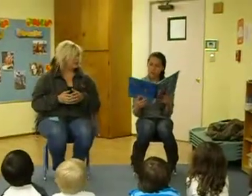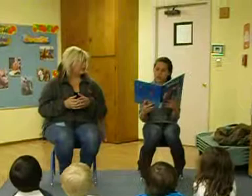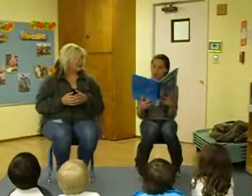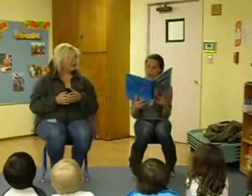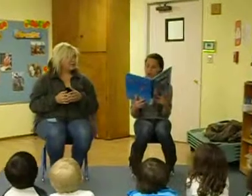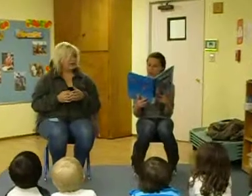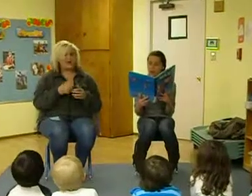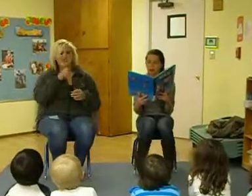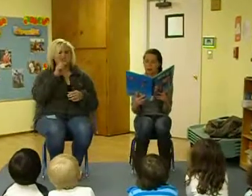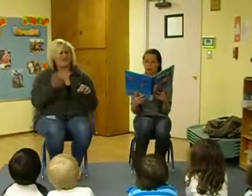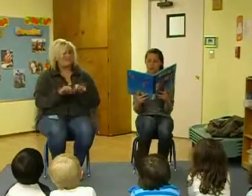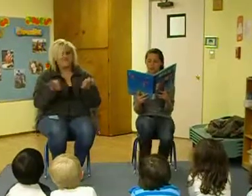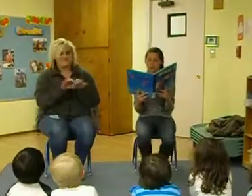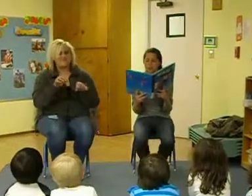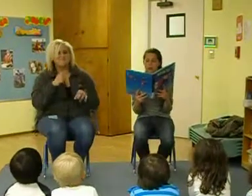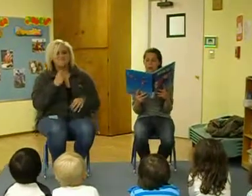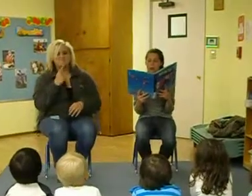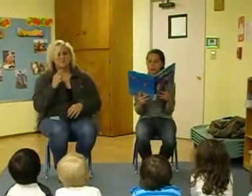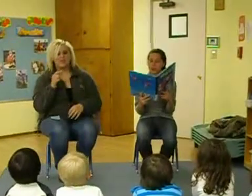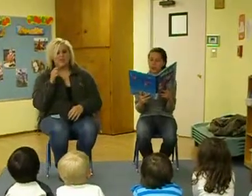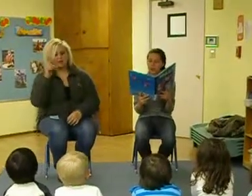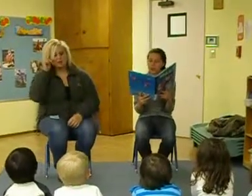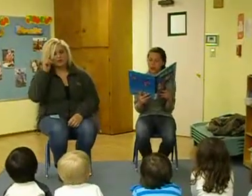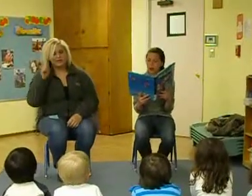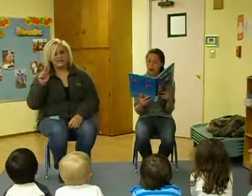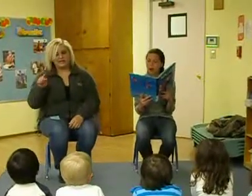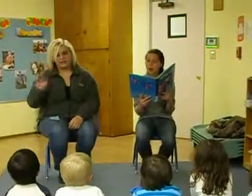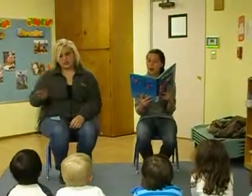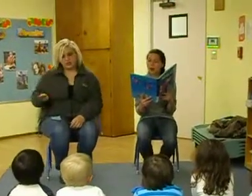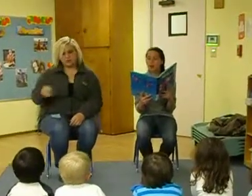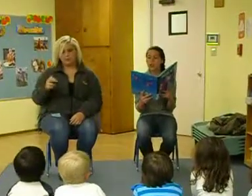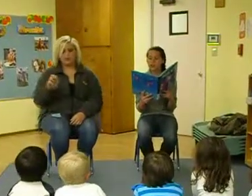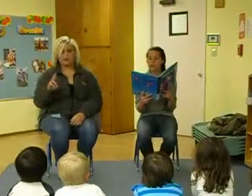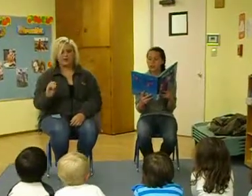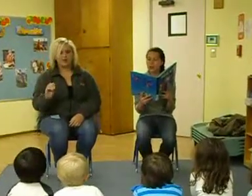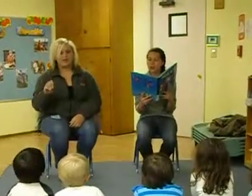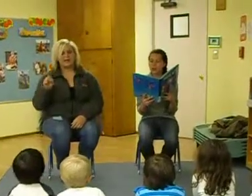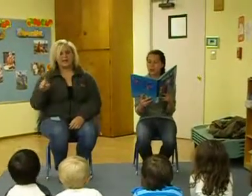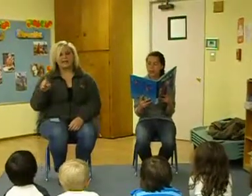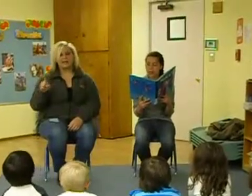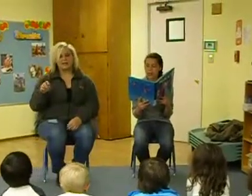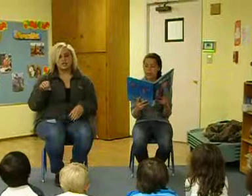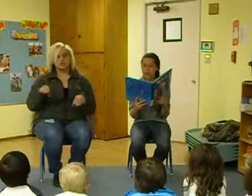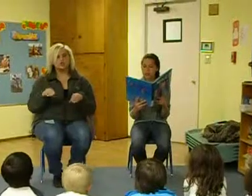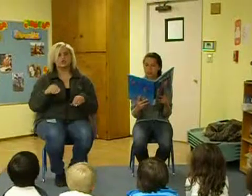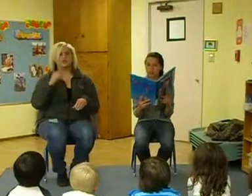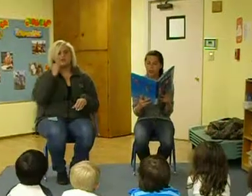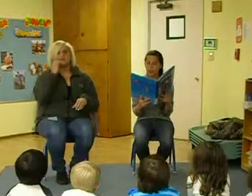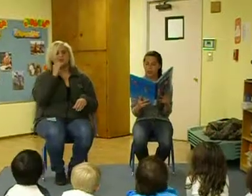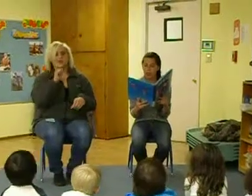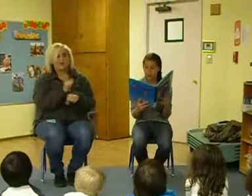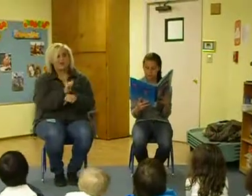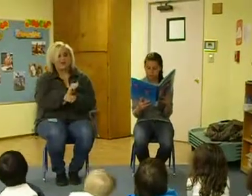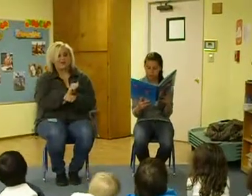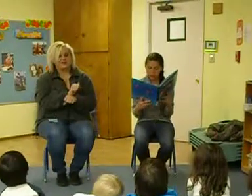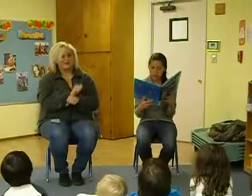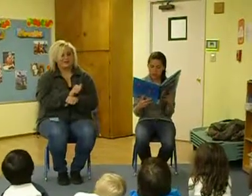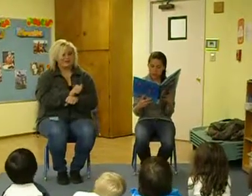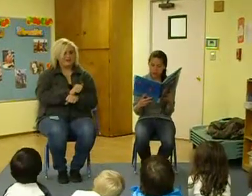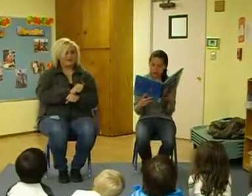Not important, said Madam Thunderbolt. Let's call him a small hero. A small hero doing quiet deeds. The world needs more of those. Max wished his